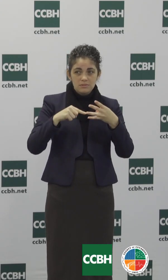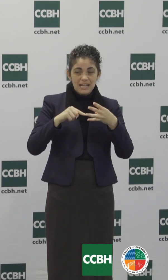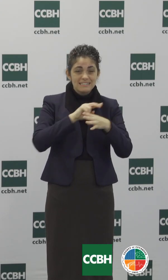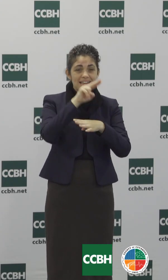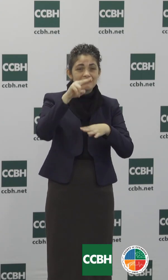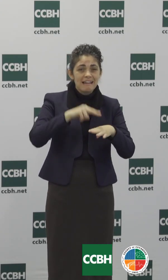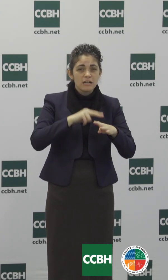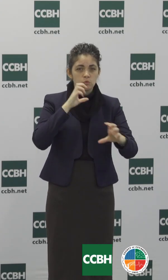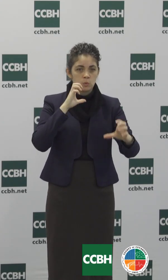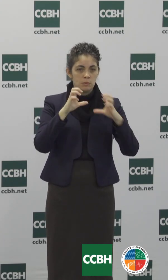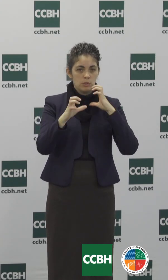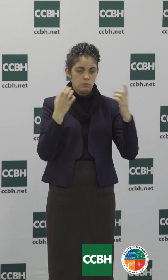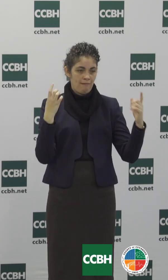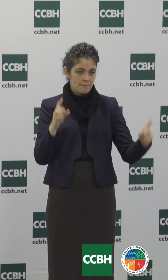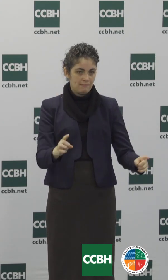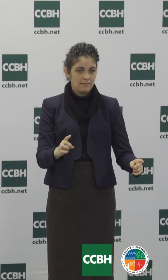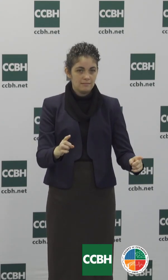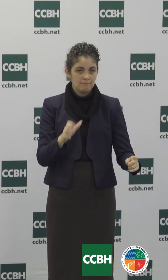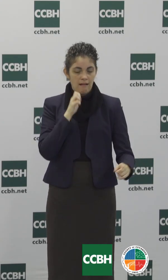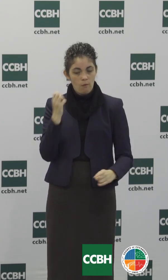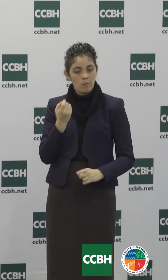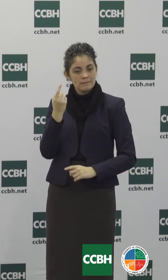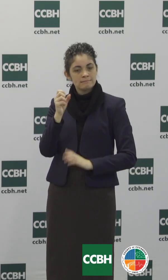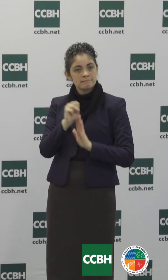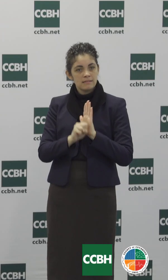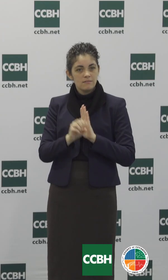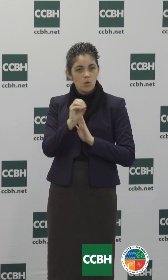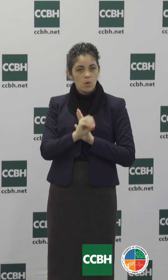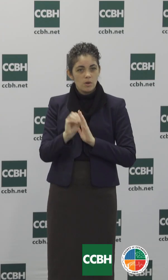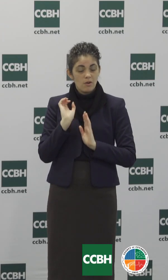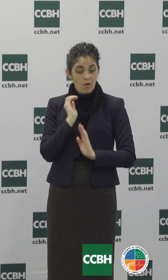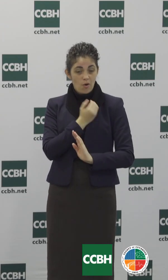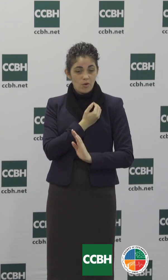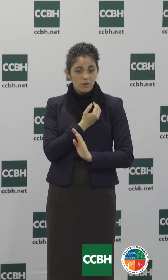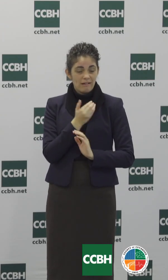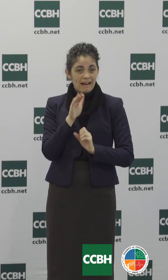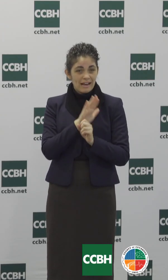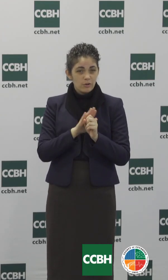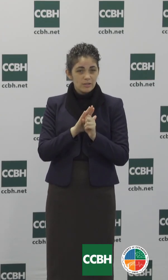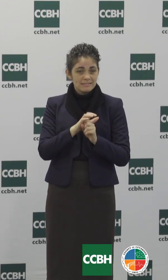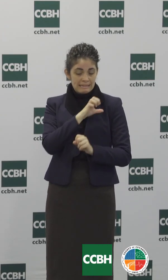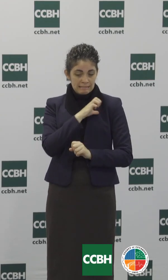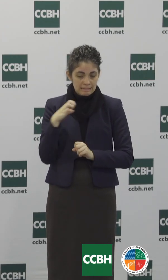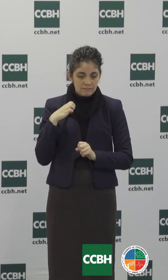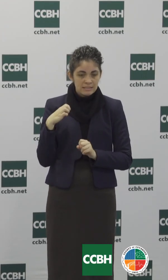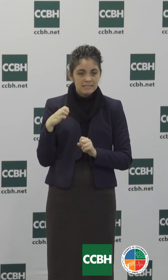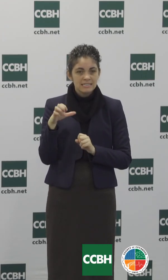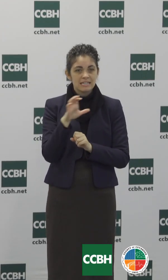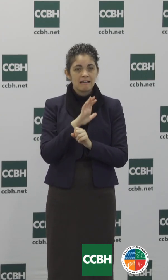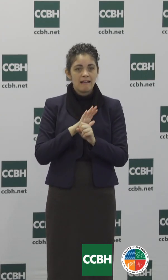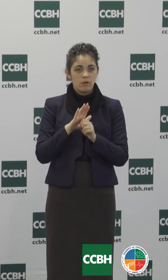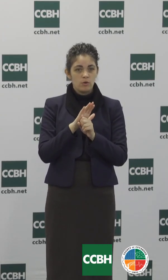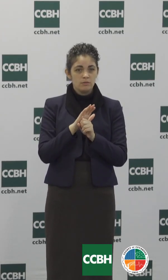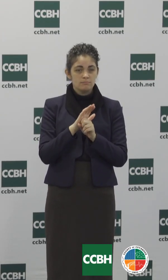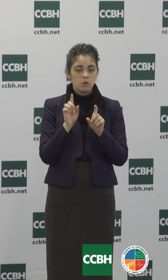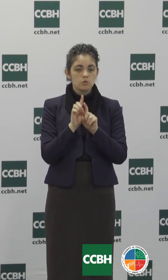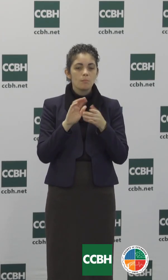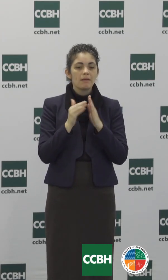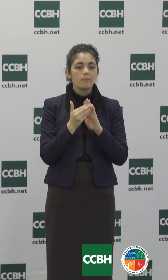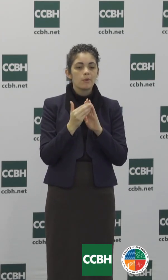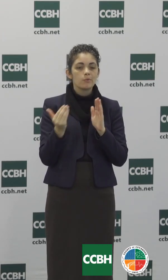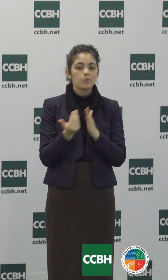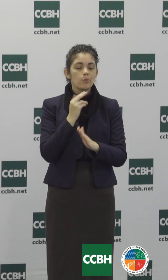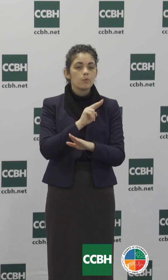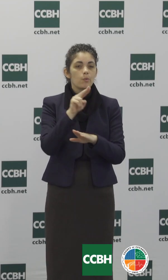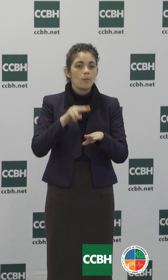dialogue about how we, as Americans, Ohioans, and Greater Clevelanders, will adapt to this new normal